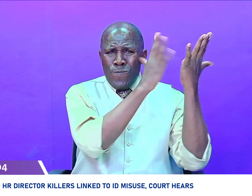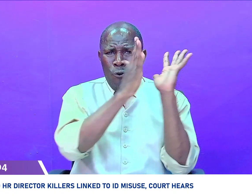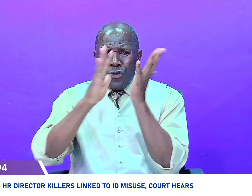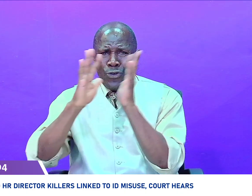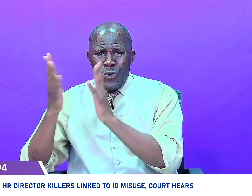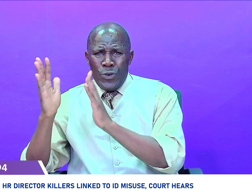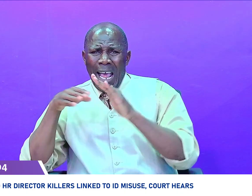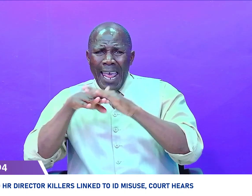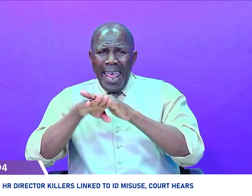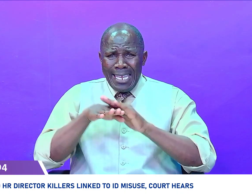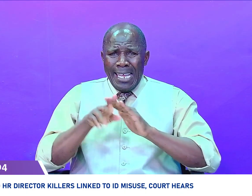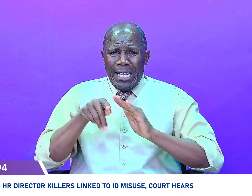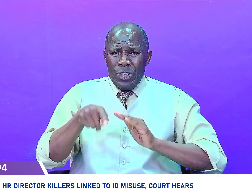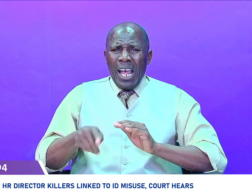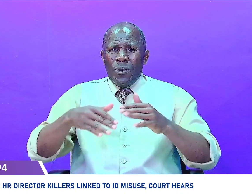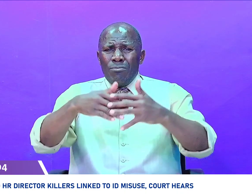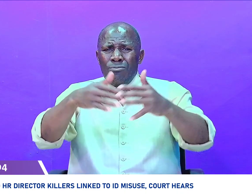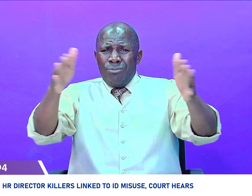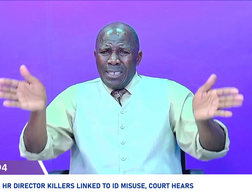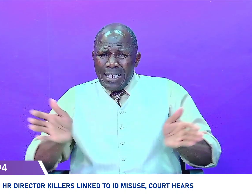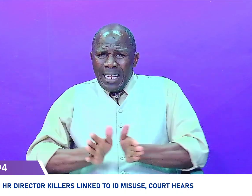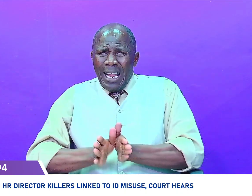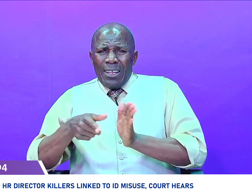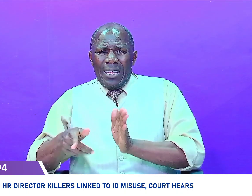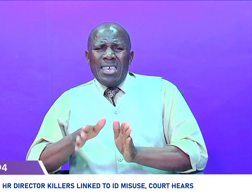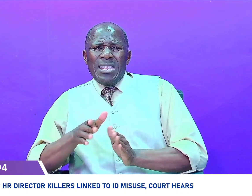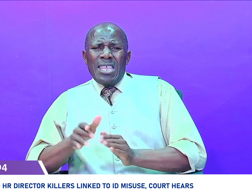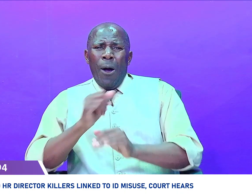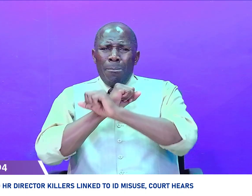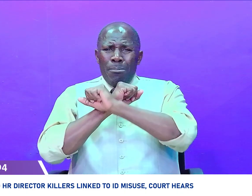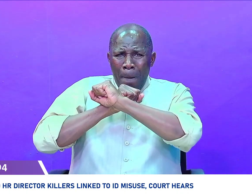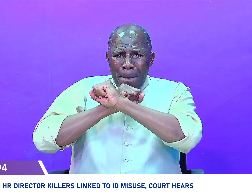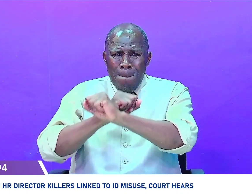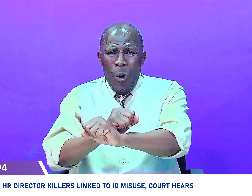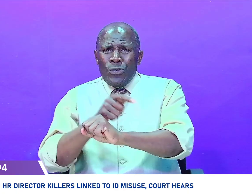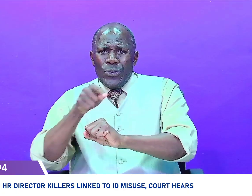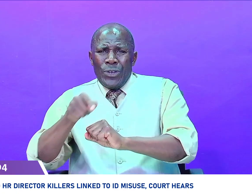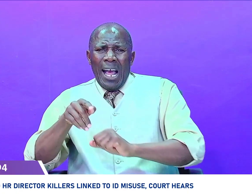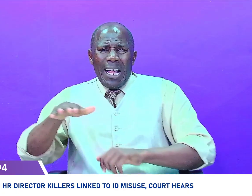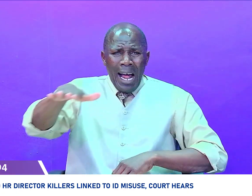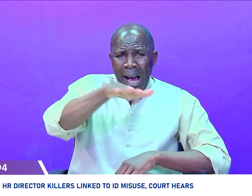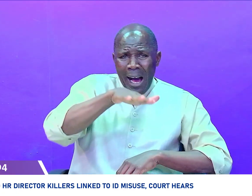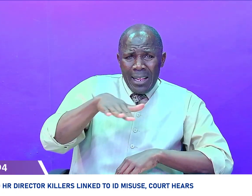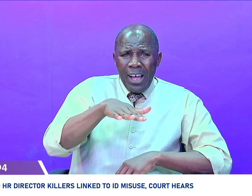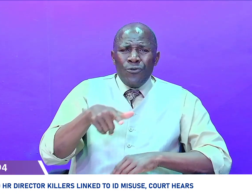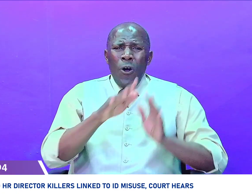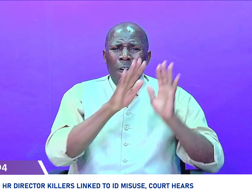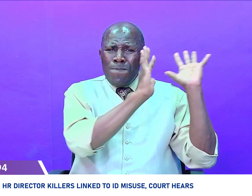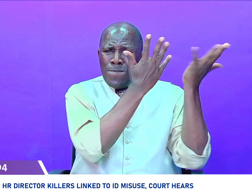forests, causing substantial damage to the protected heritage sites.